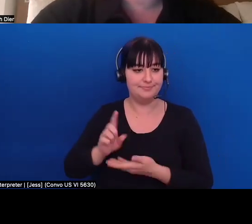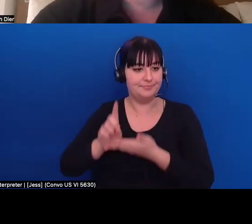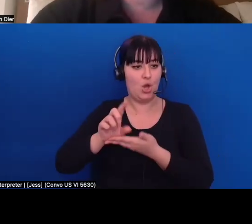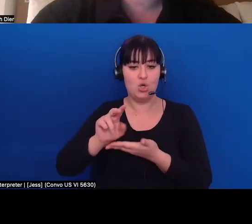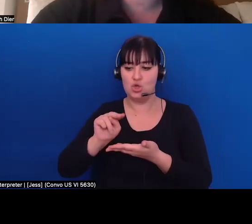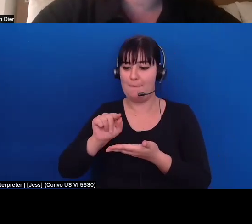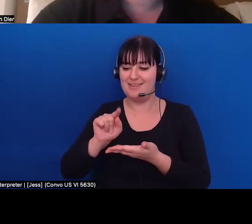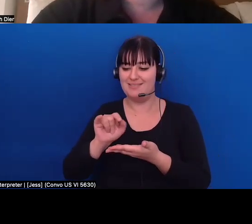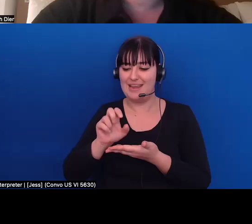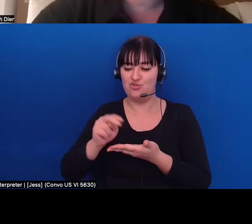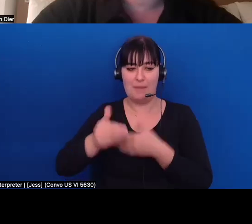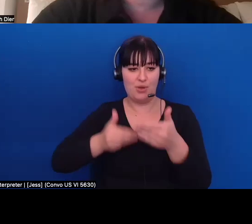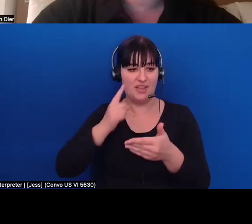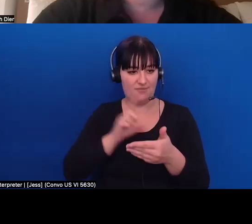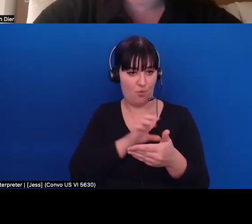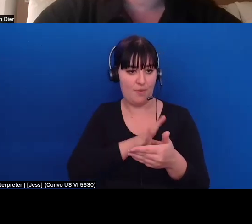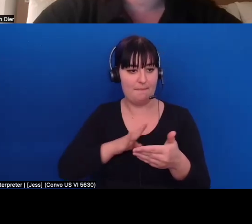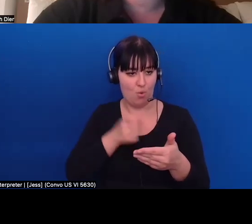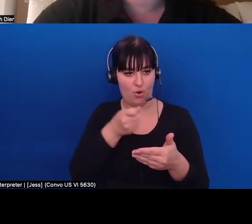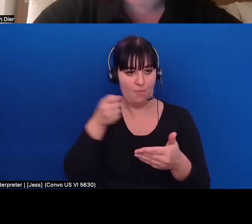keep scrolling, Laura, down to